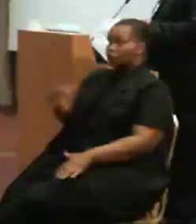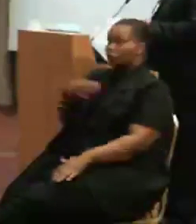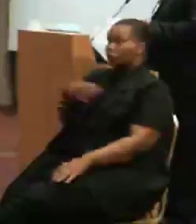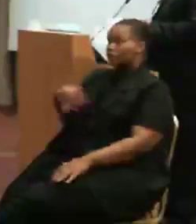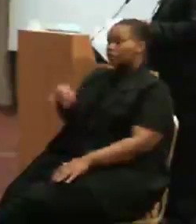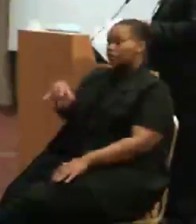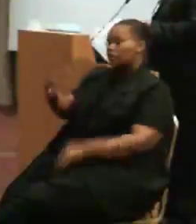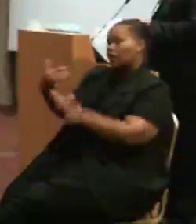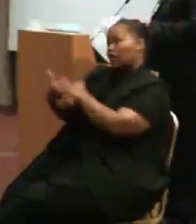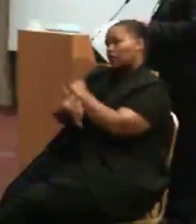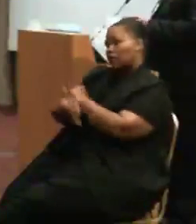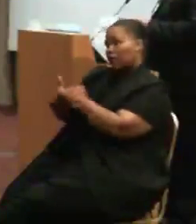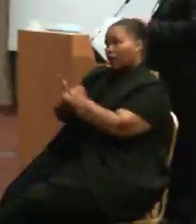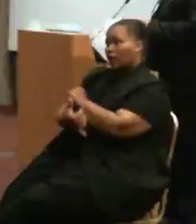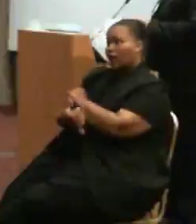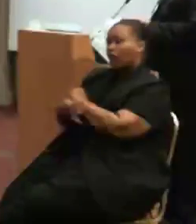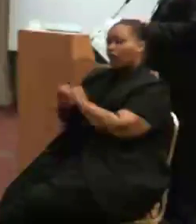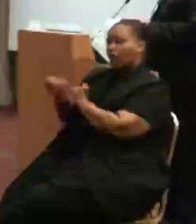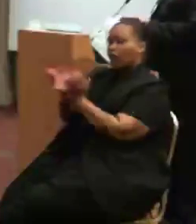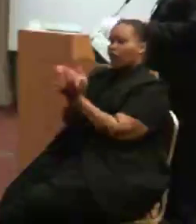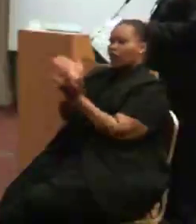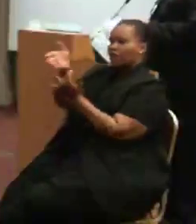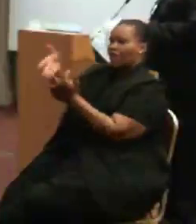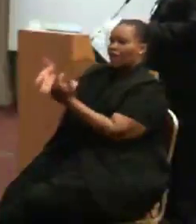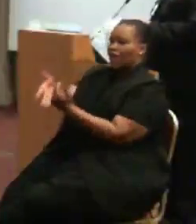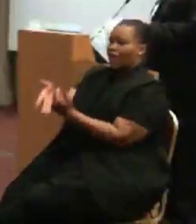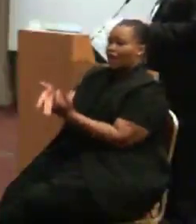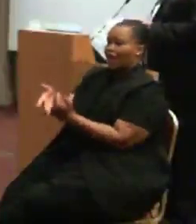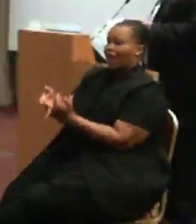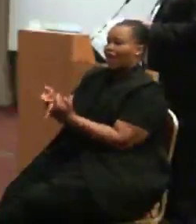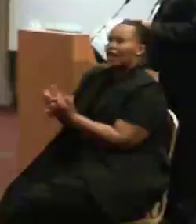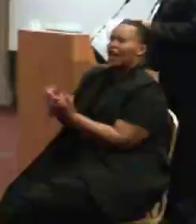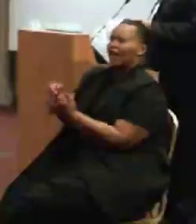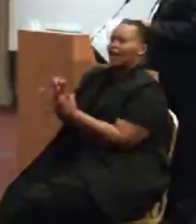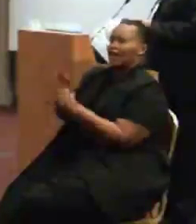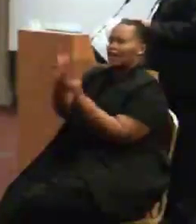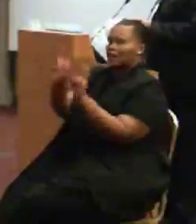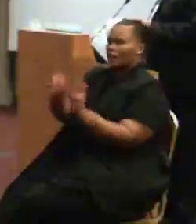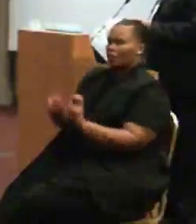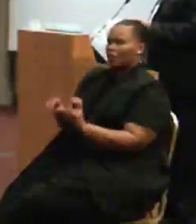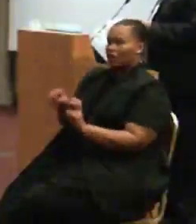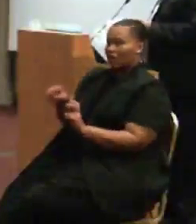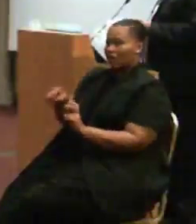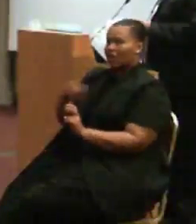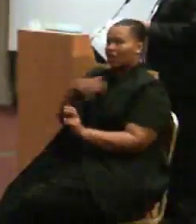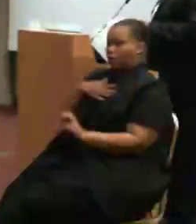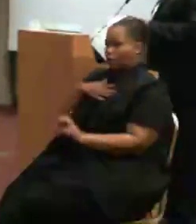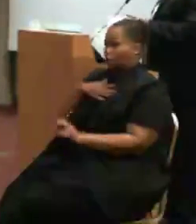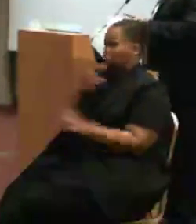president of this country has had to intervene in the misdemeanors of Eskom. I mean, that's a crime and shame.